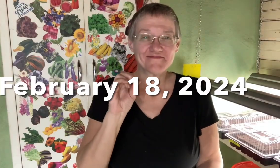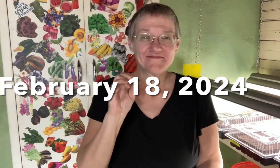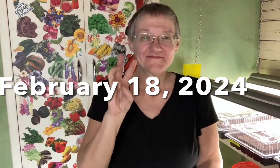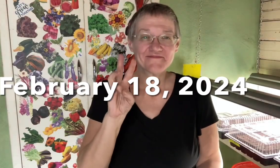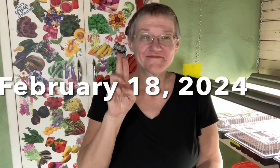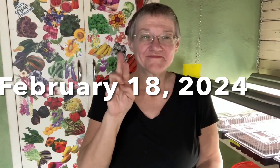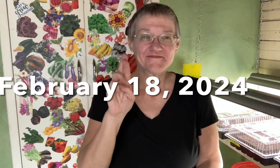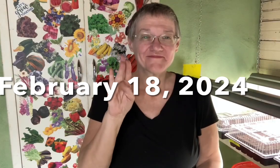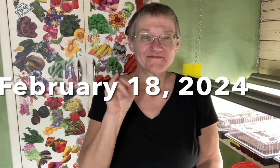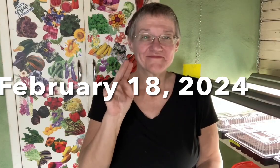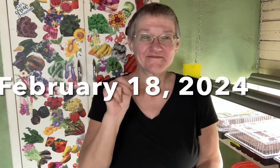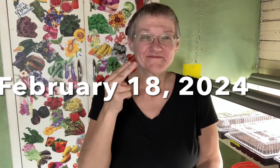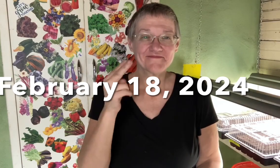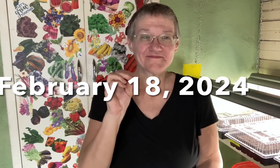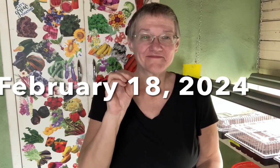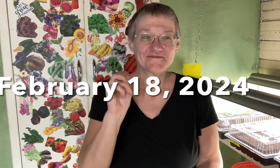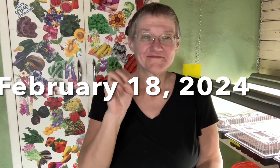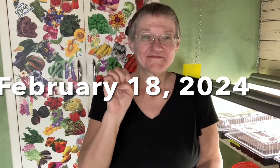Withrow Urban Homestead.